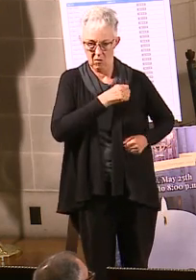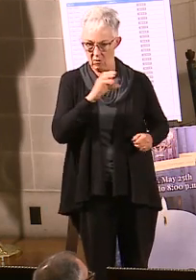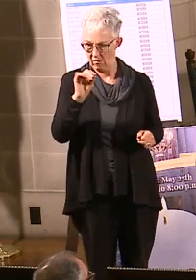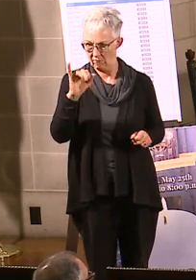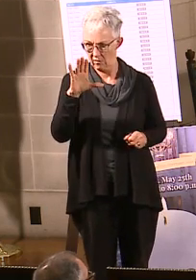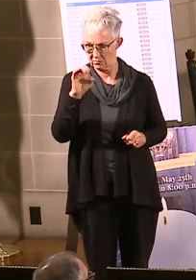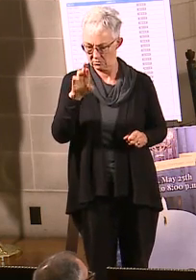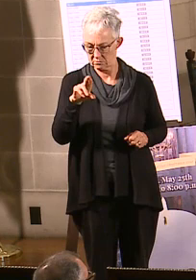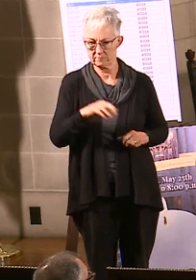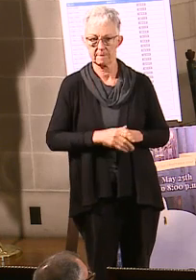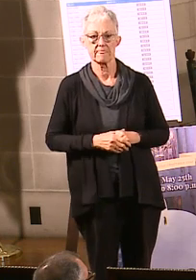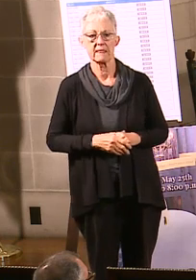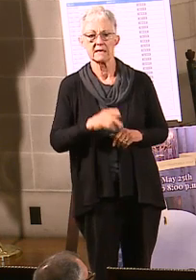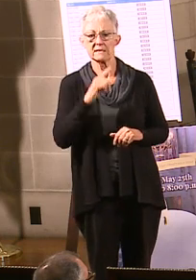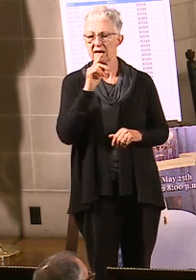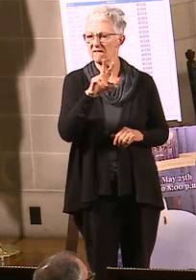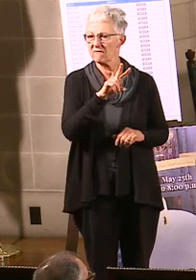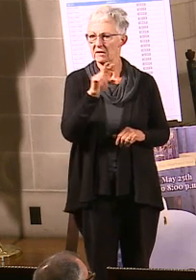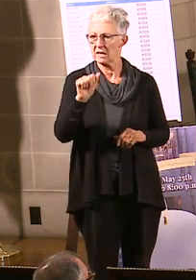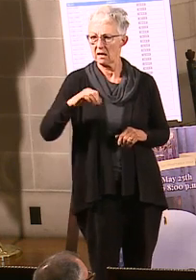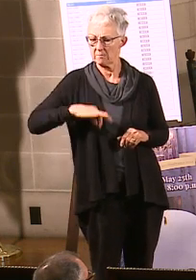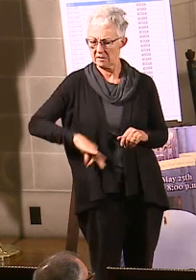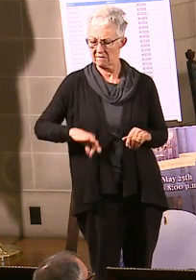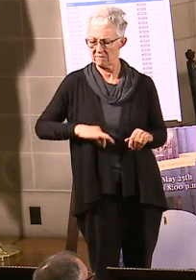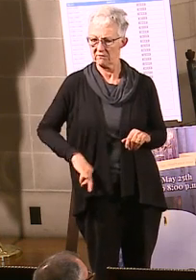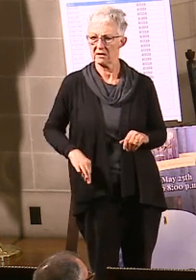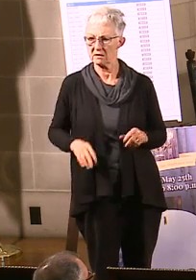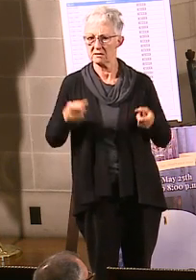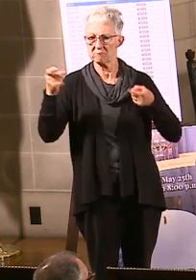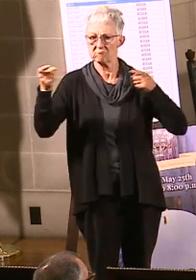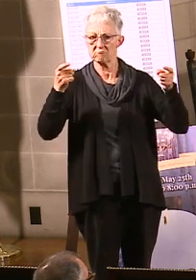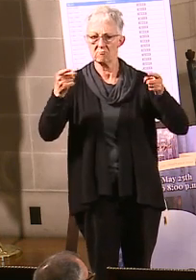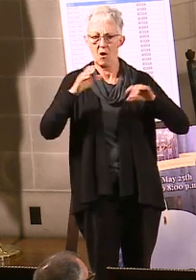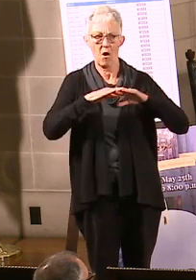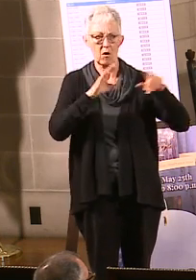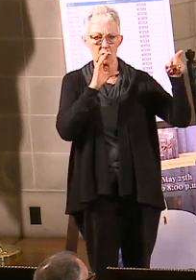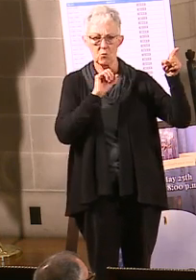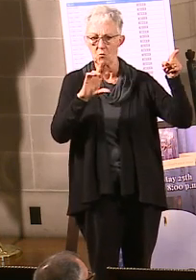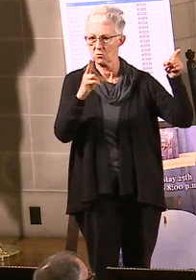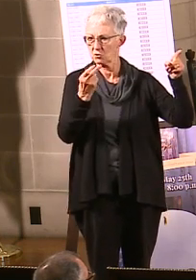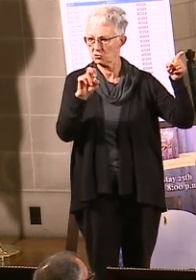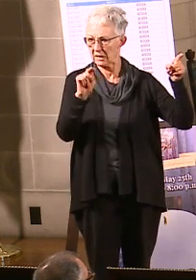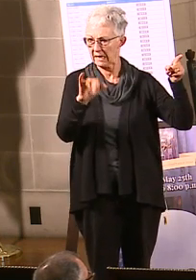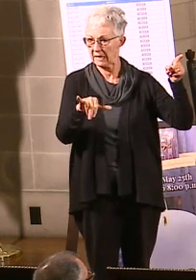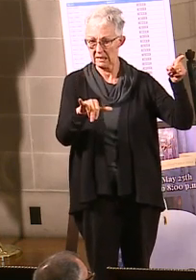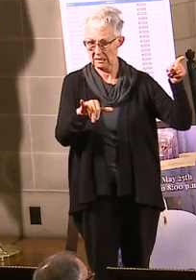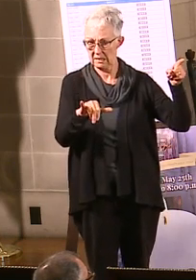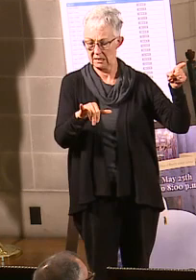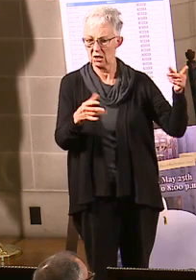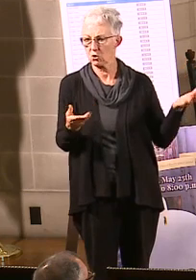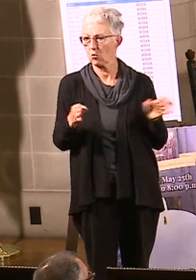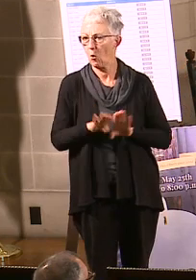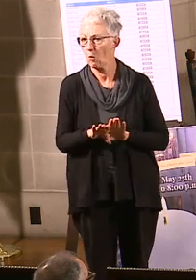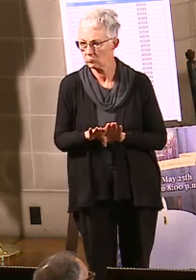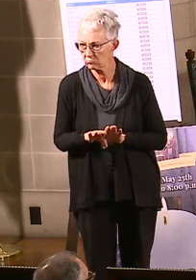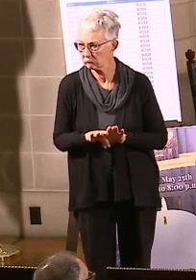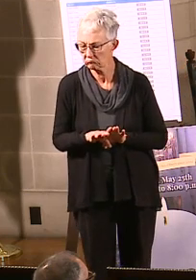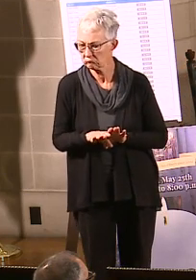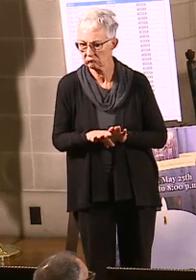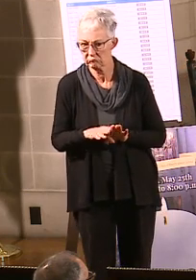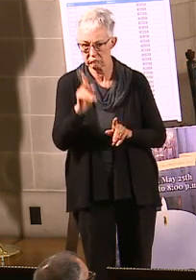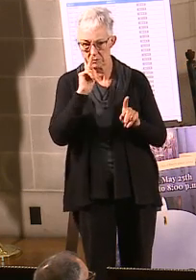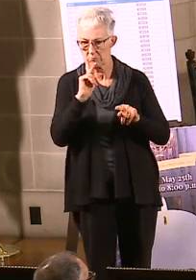Affairs Veterans Benefits Administration Regional Office on Old Cheney closed its doors to public